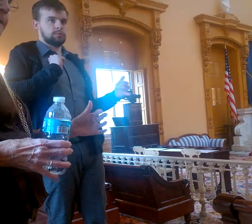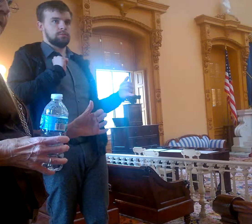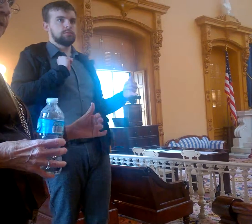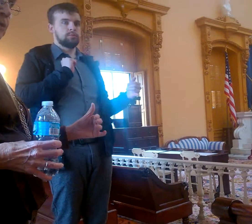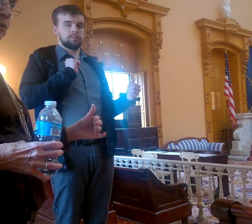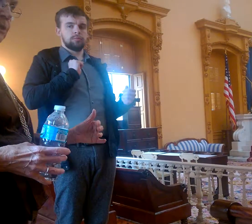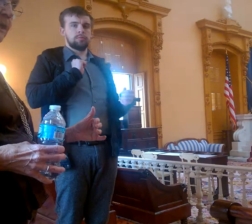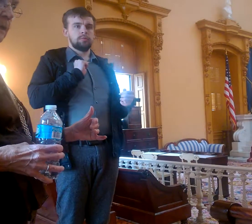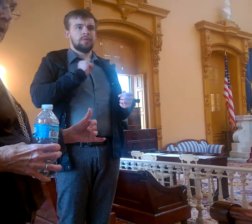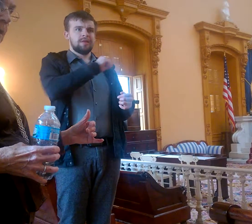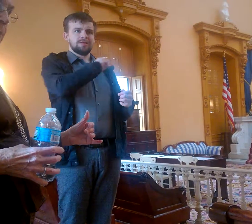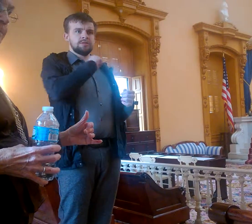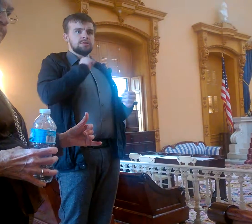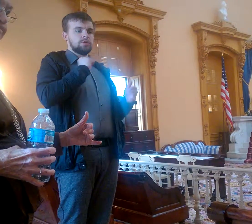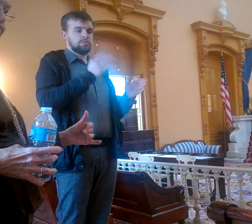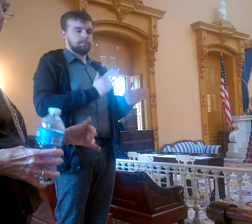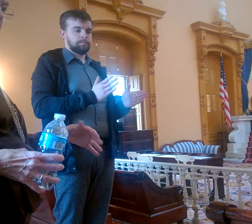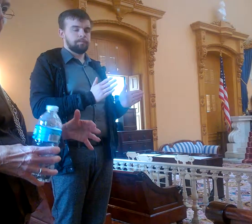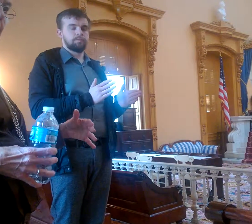The senators